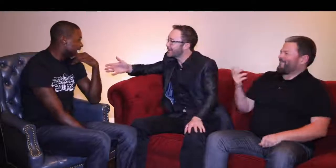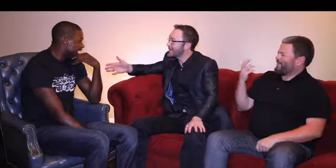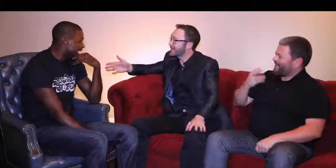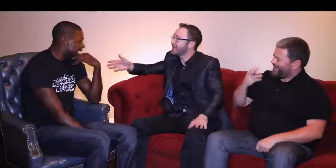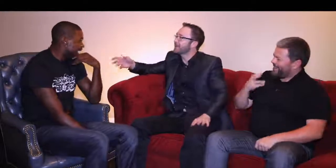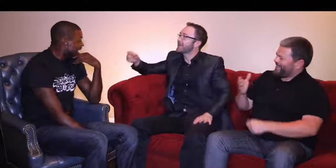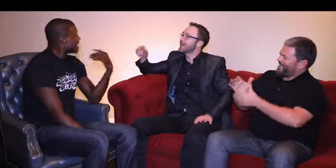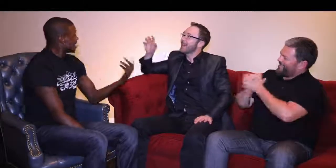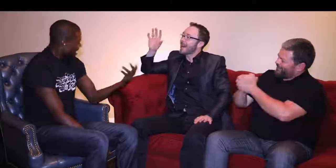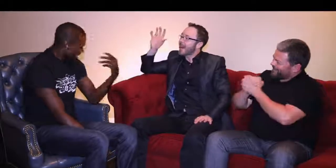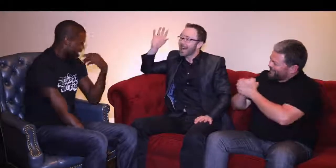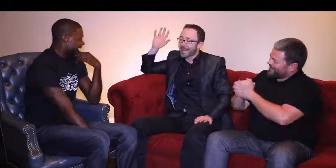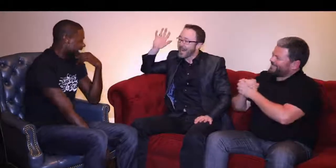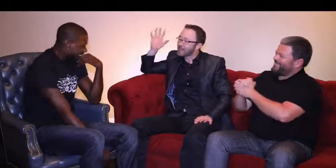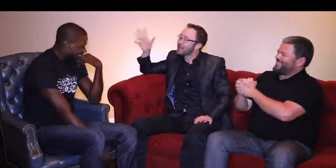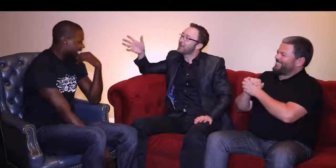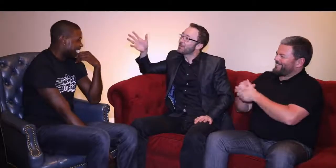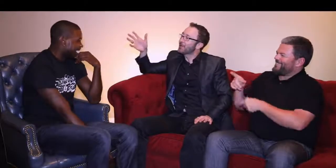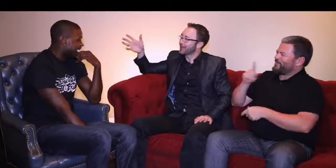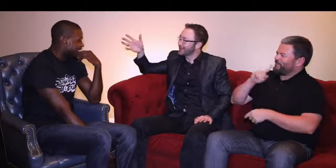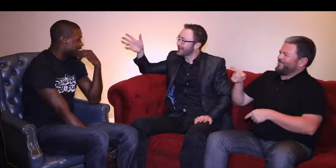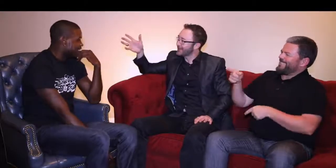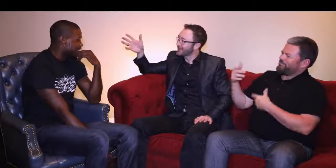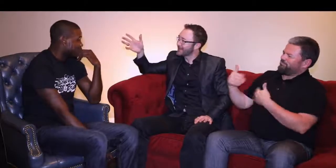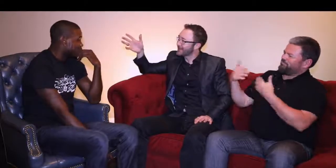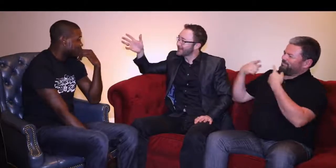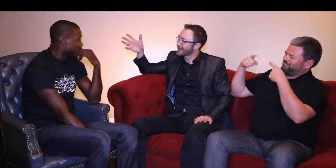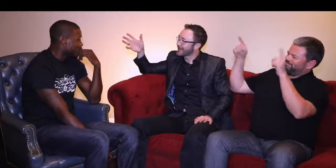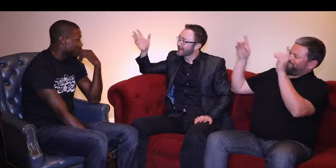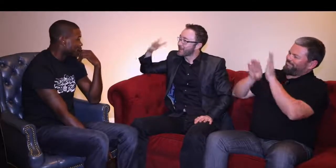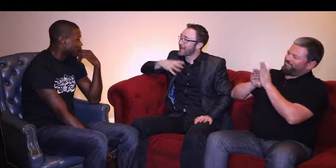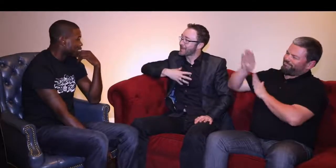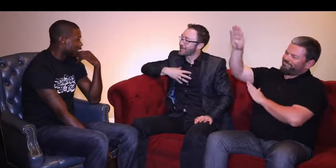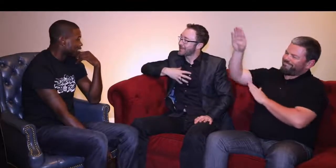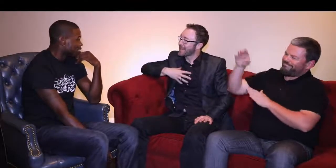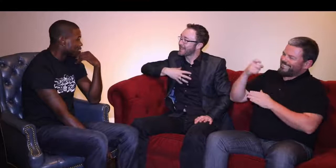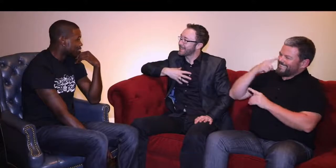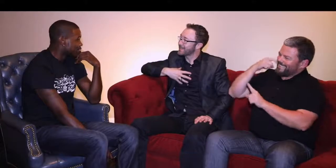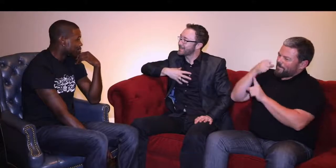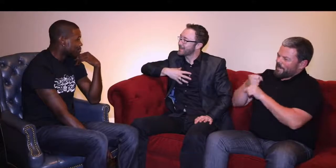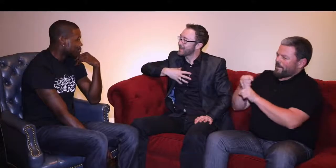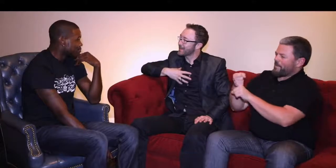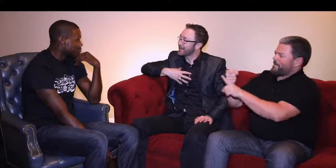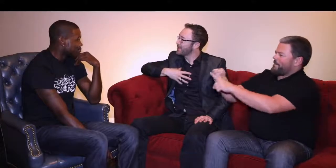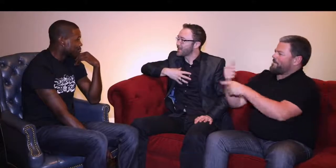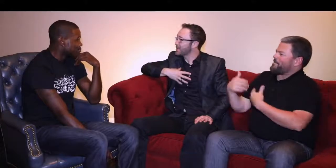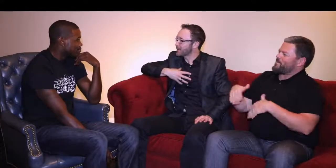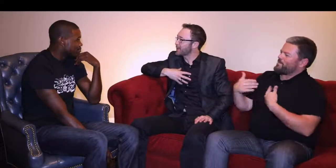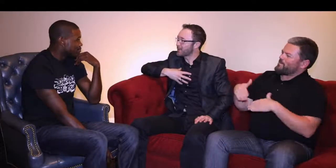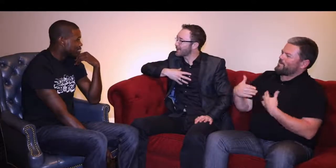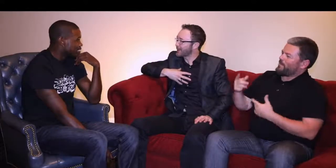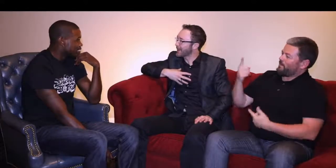way. A year ago, my understanding is you had a very different work life.